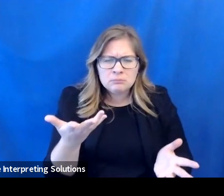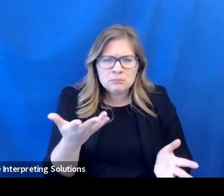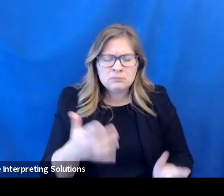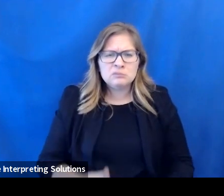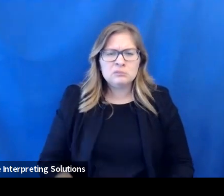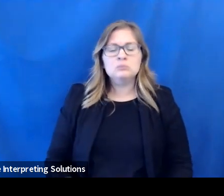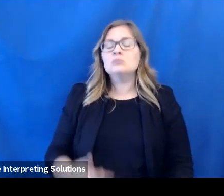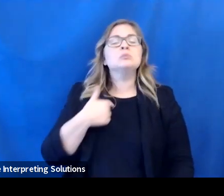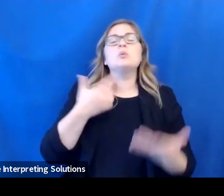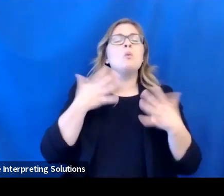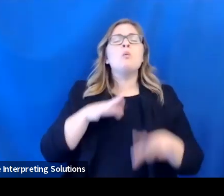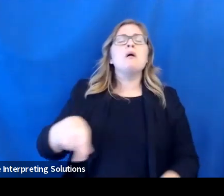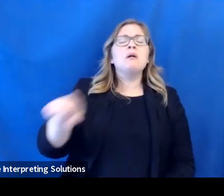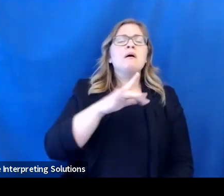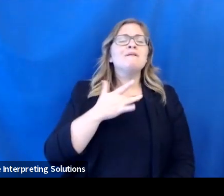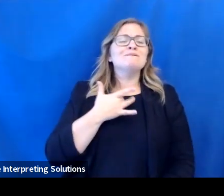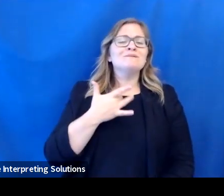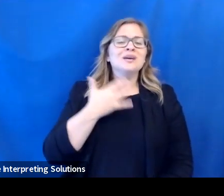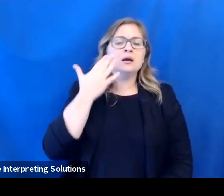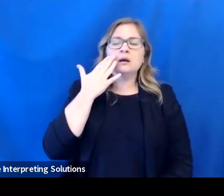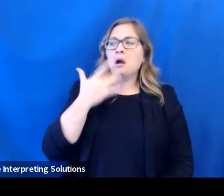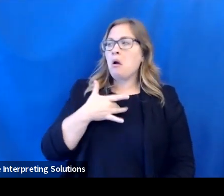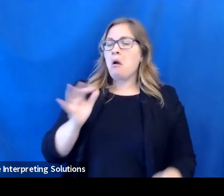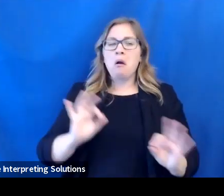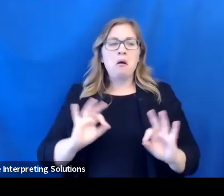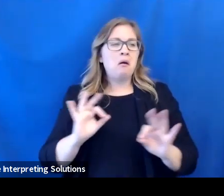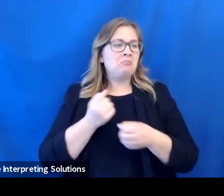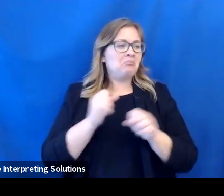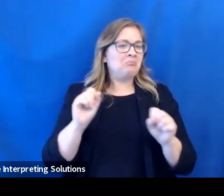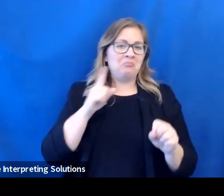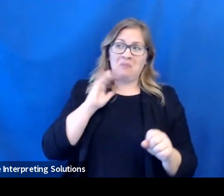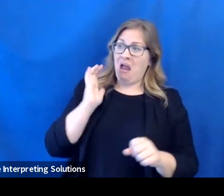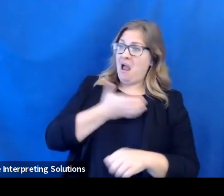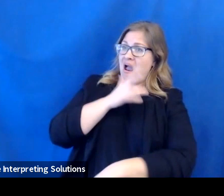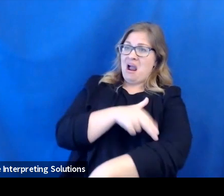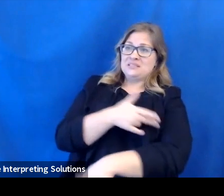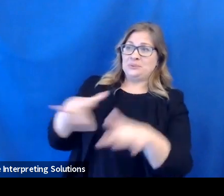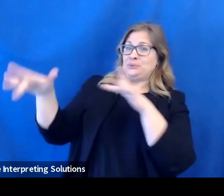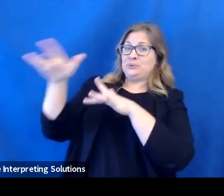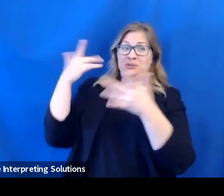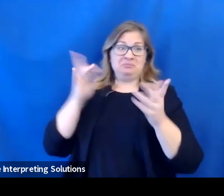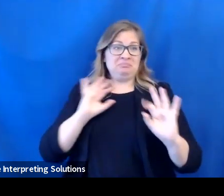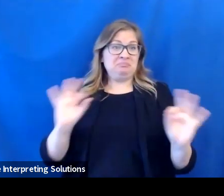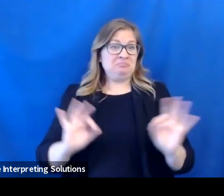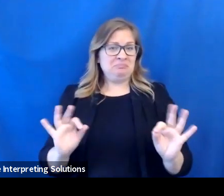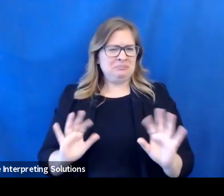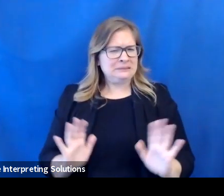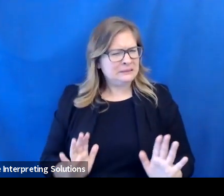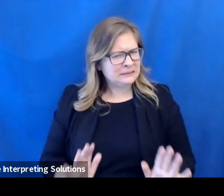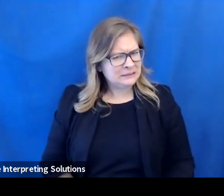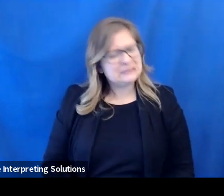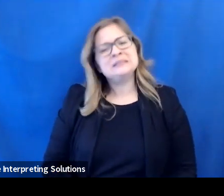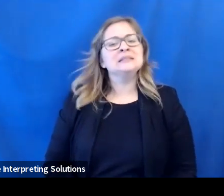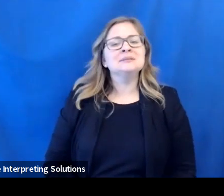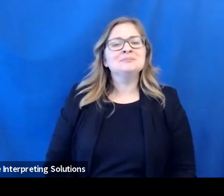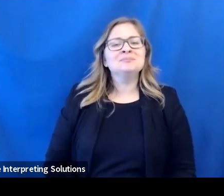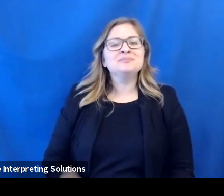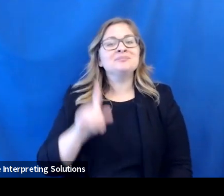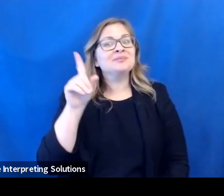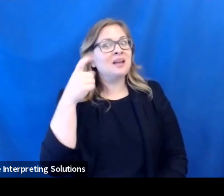the Governor and Commissioner. Yeah, I know Jan's going to echo as quickly as she can. Yes, about the false sense of security. You should,